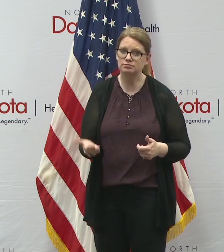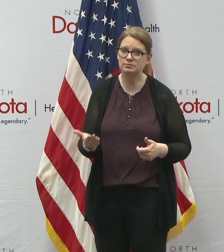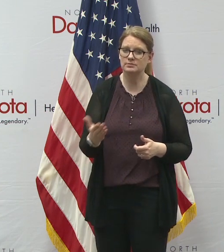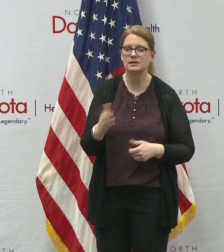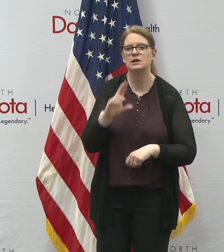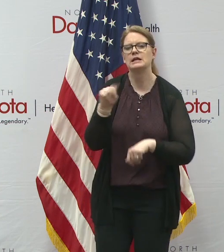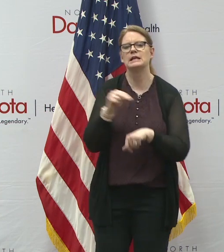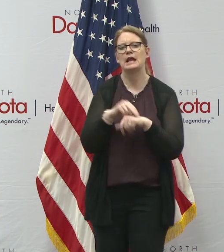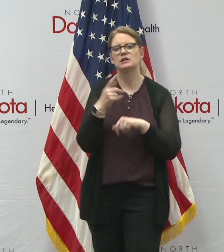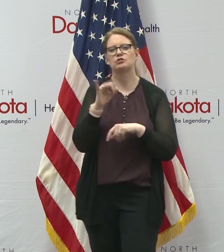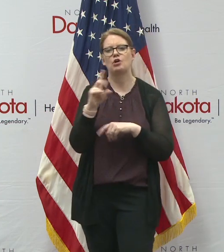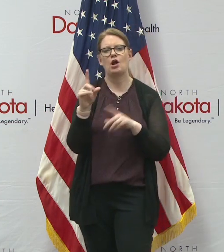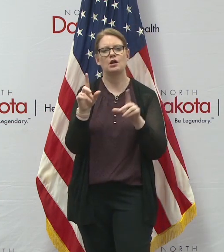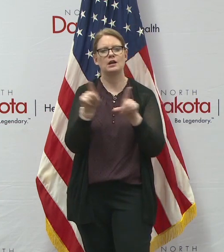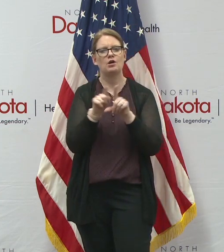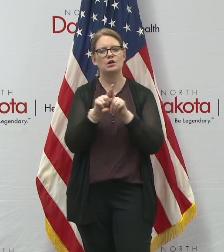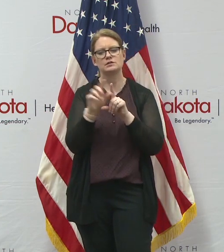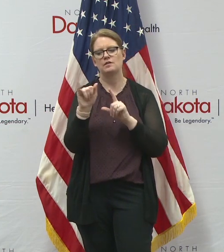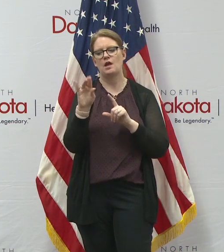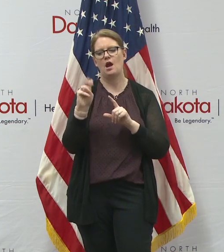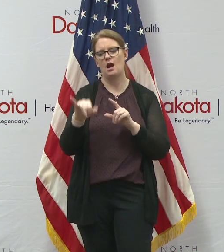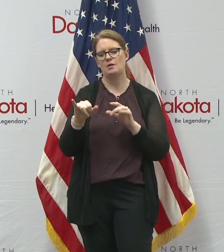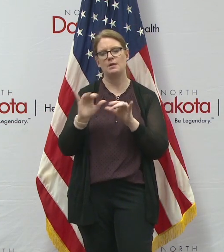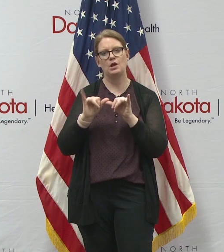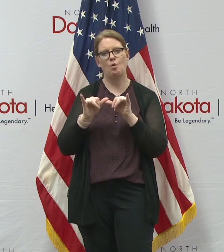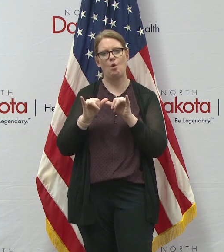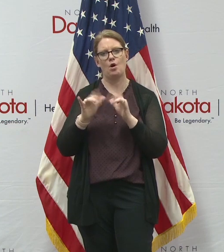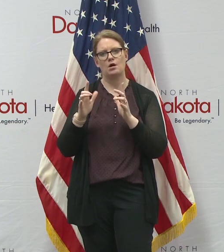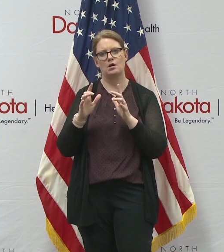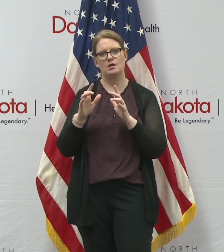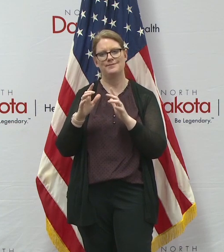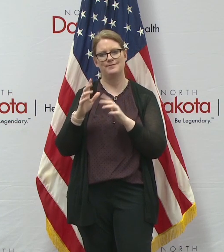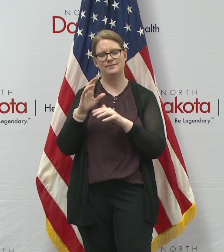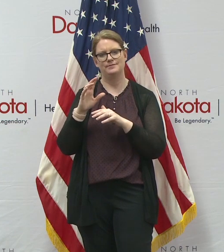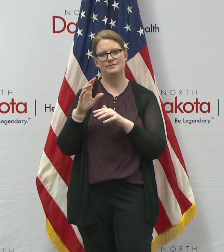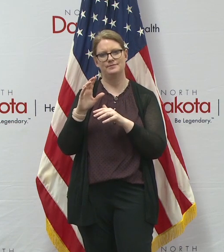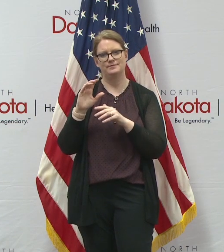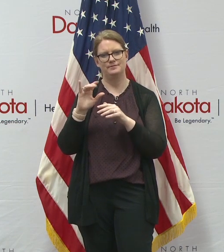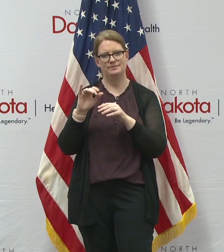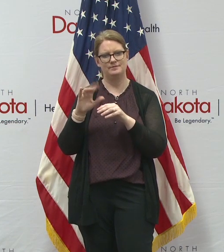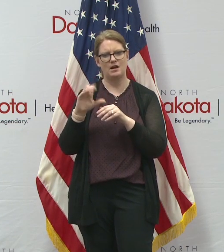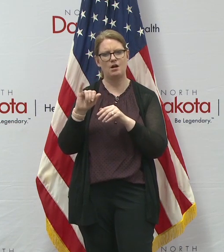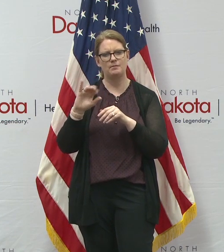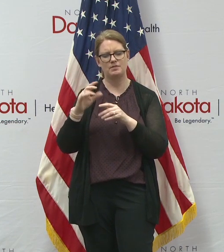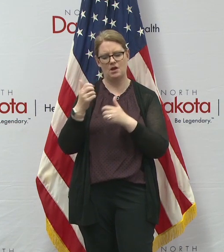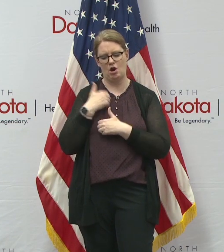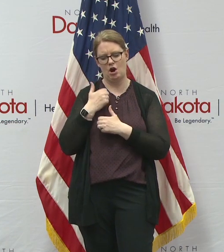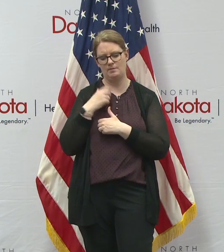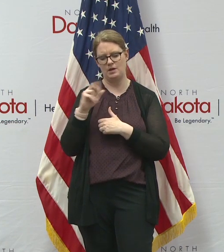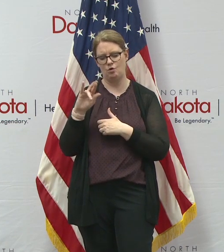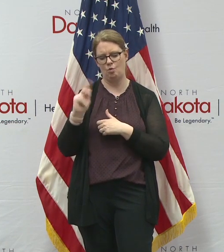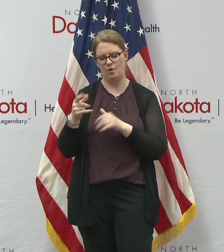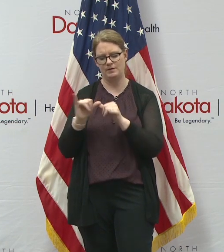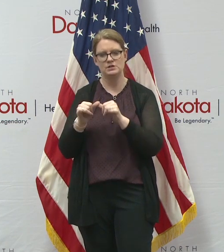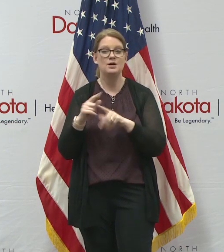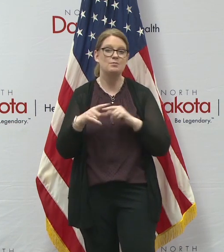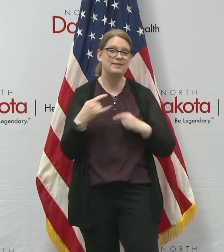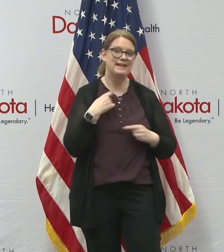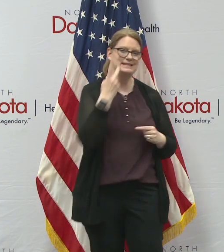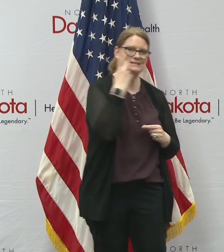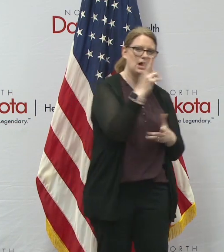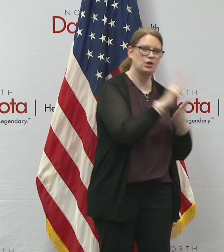I think Army Corps of Engineers saw the size of the UMary athletic facility, they decided to go for that scale, and